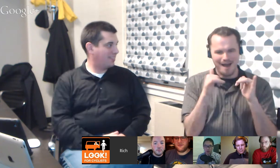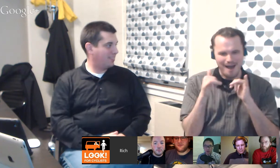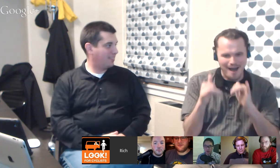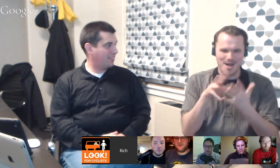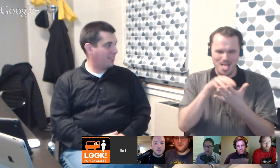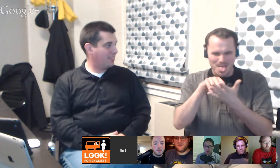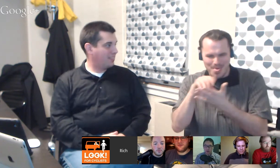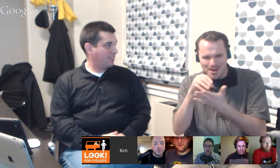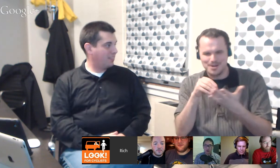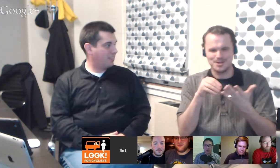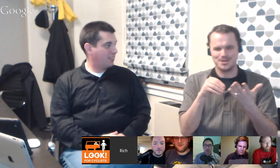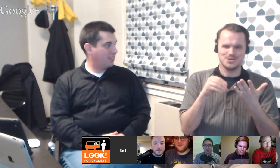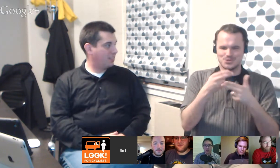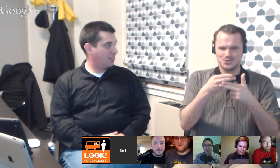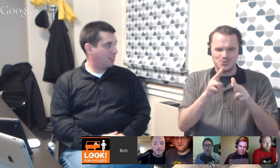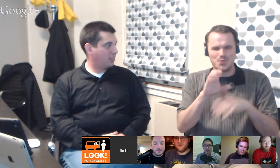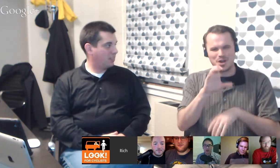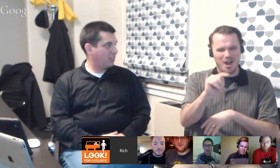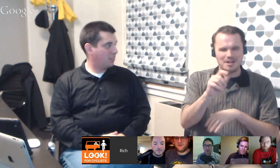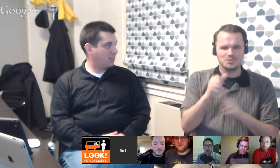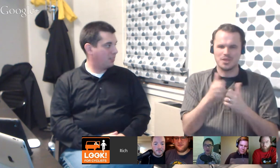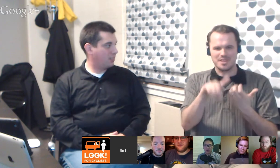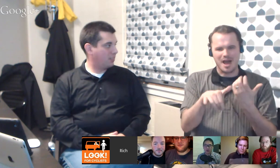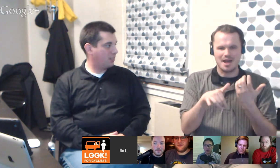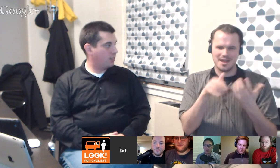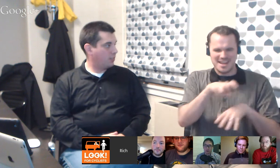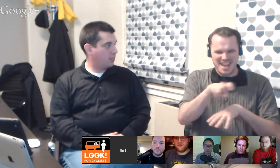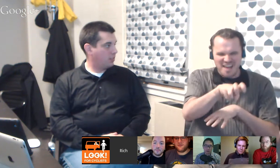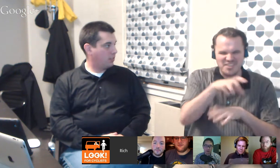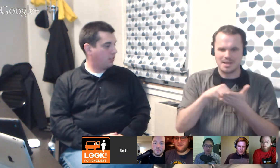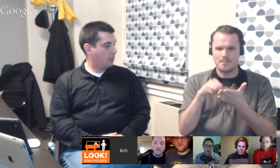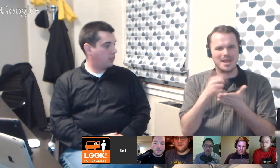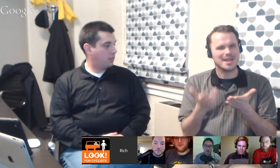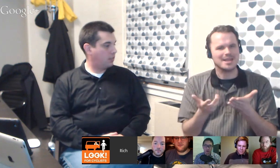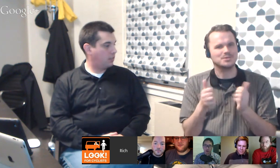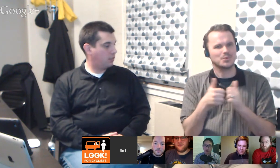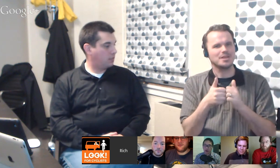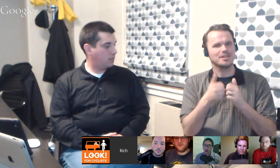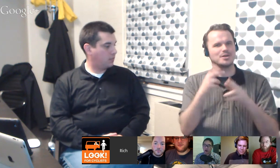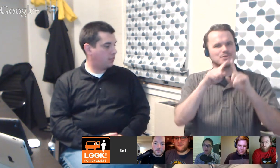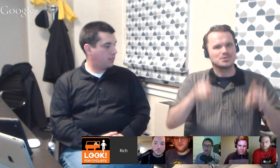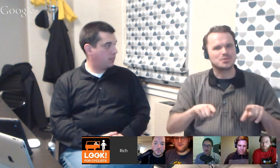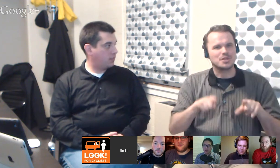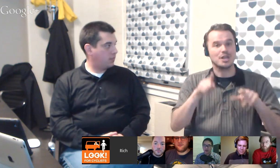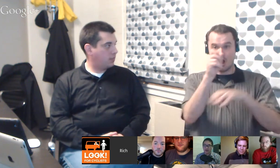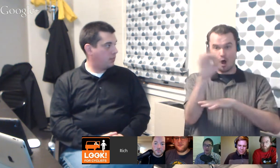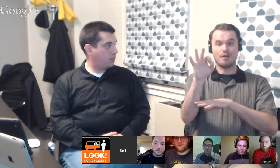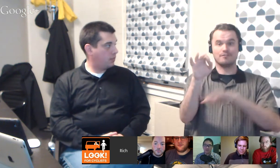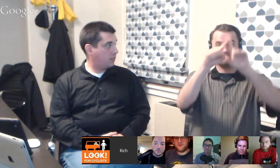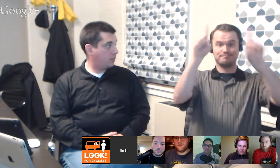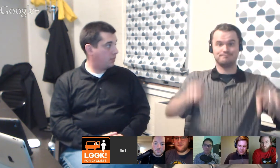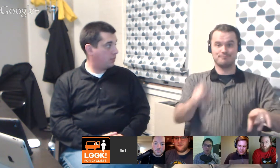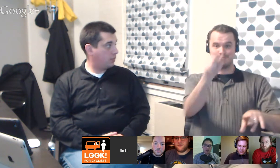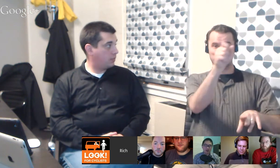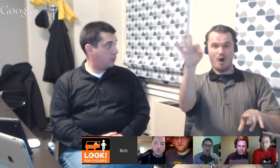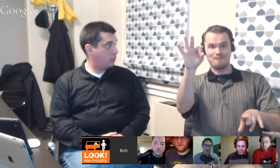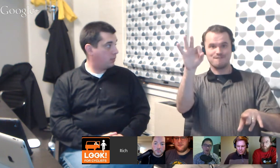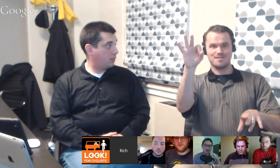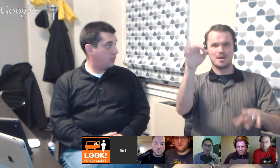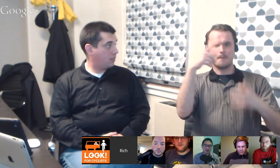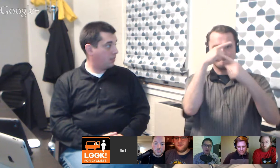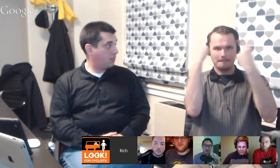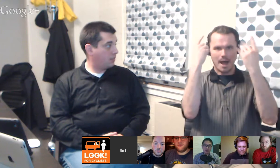shortcuts with the screen reader and navigate a page with your screen off, right?